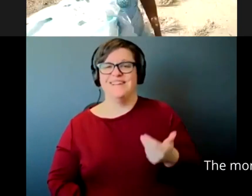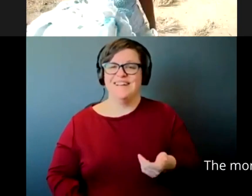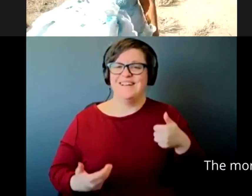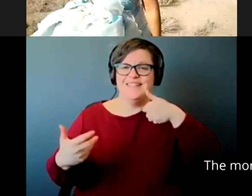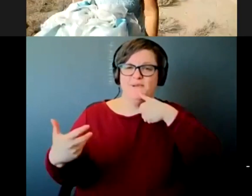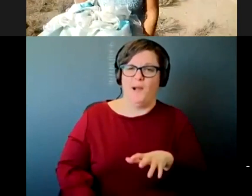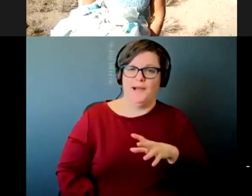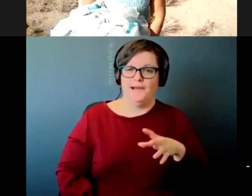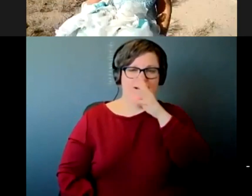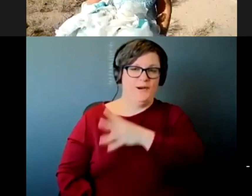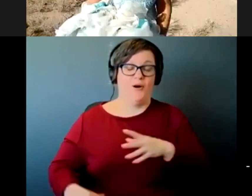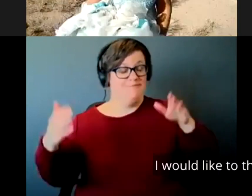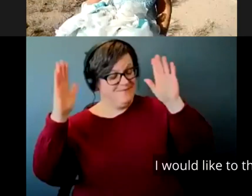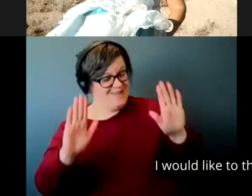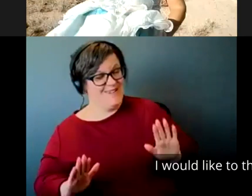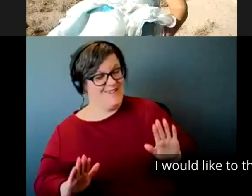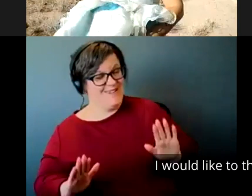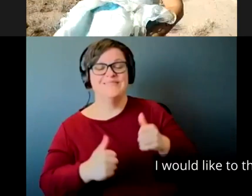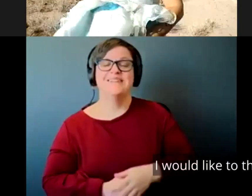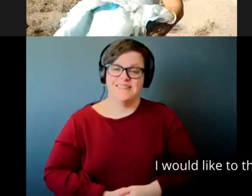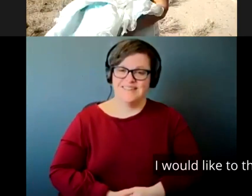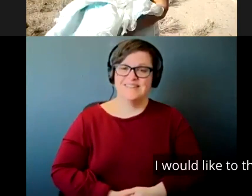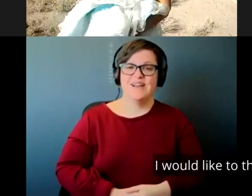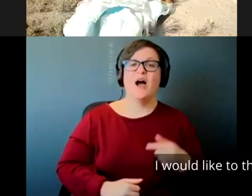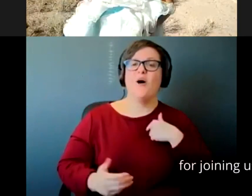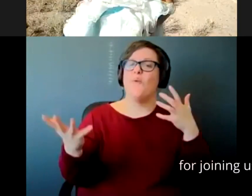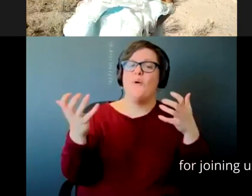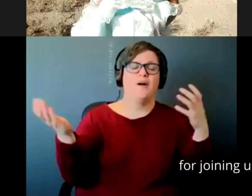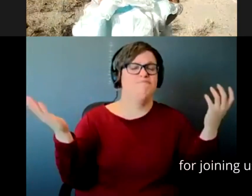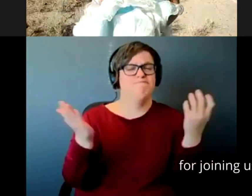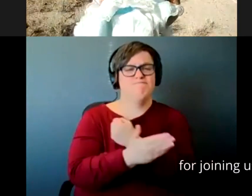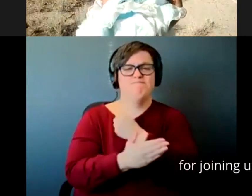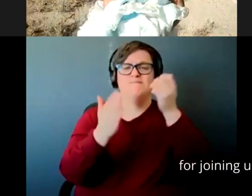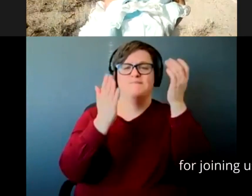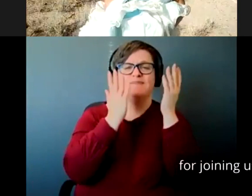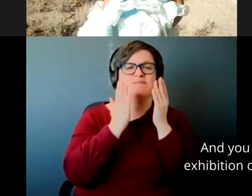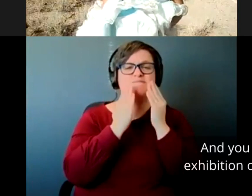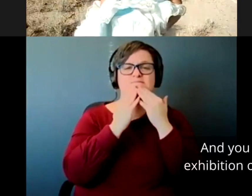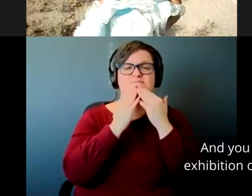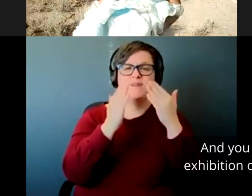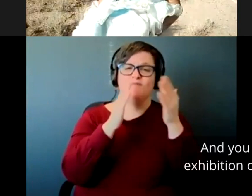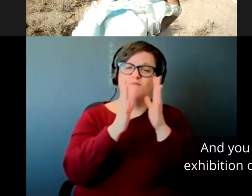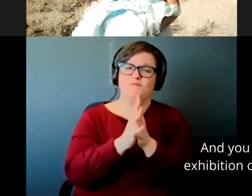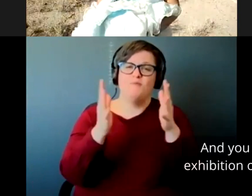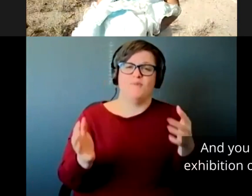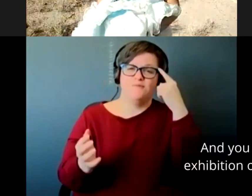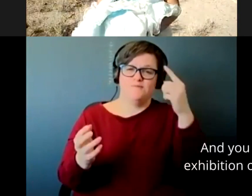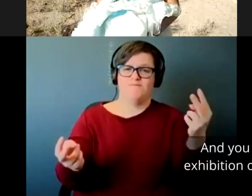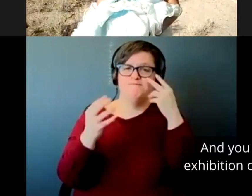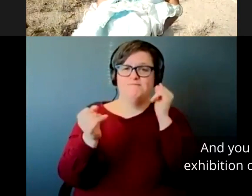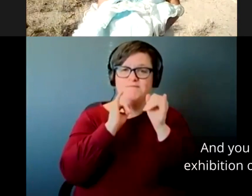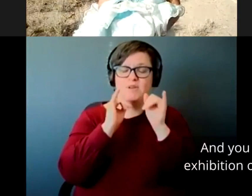merrier. exactly. I would like to thank everyone so much for joining us for this interview, and you can see the full